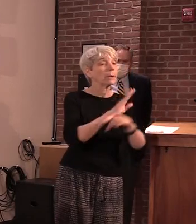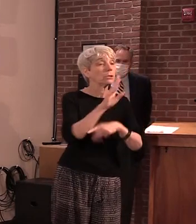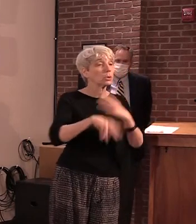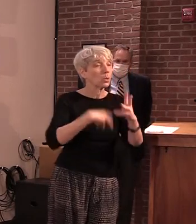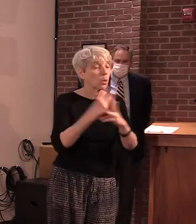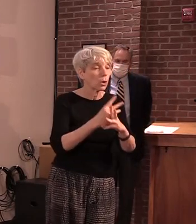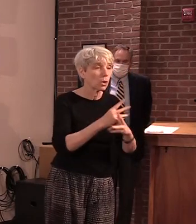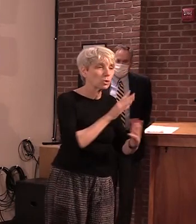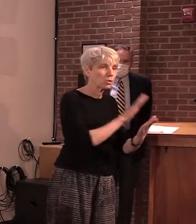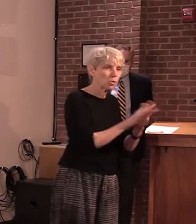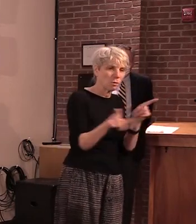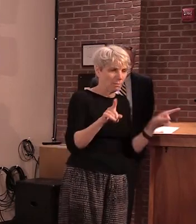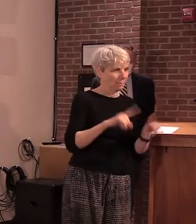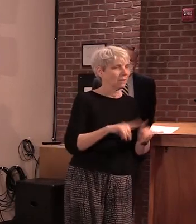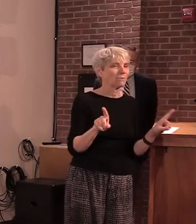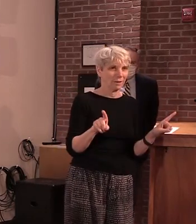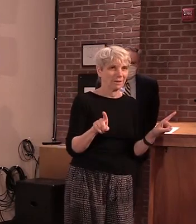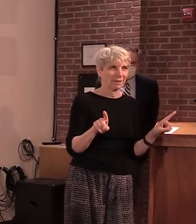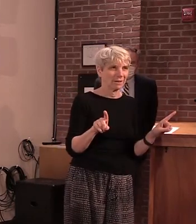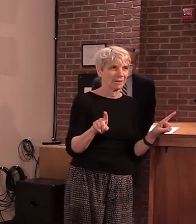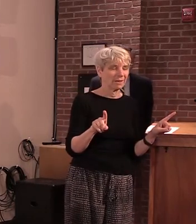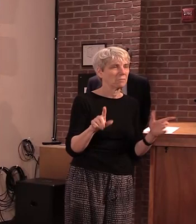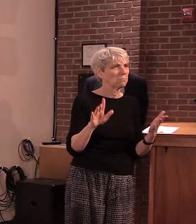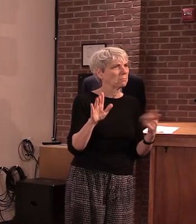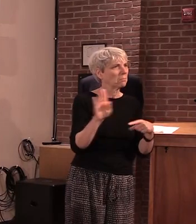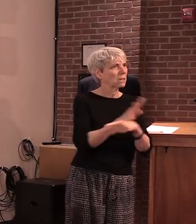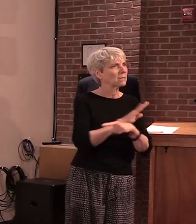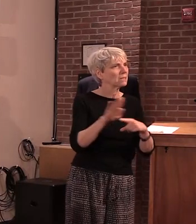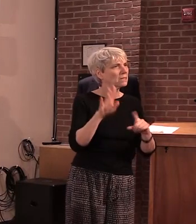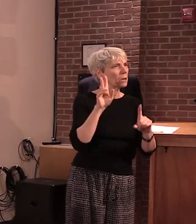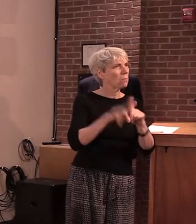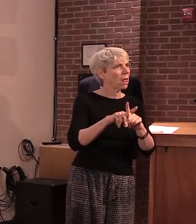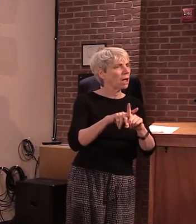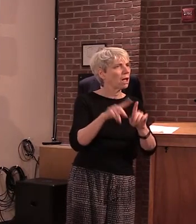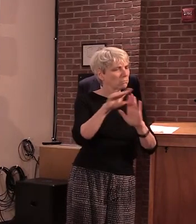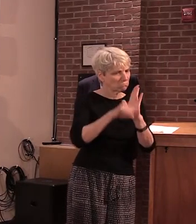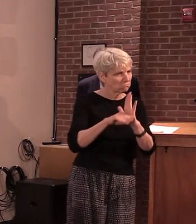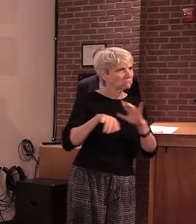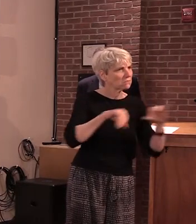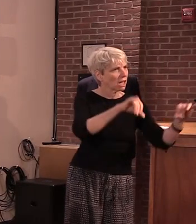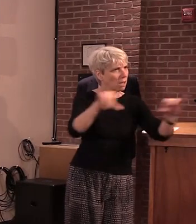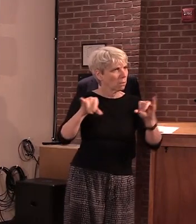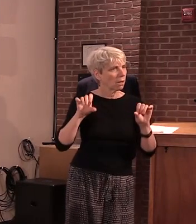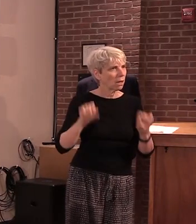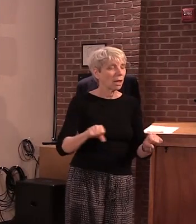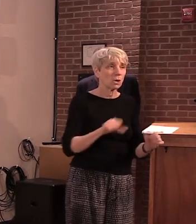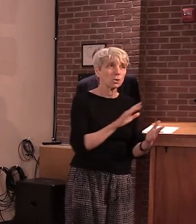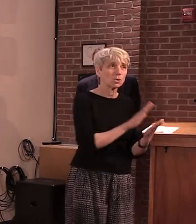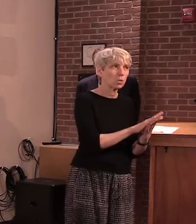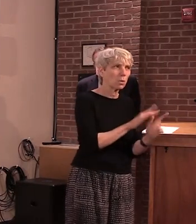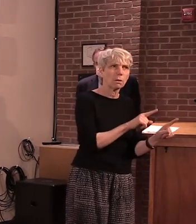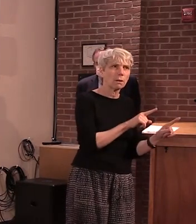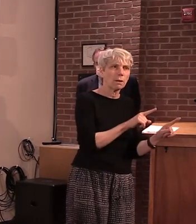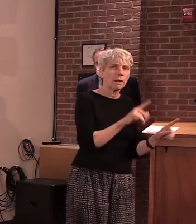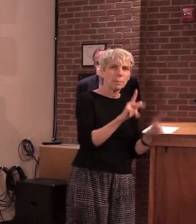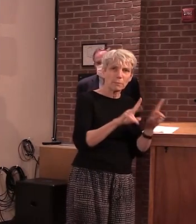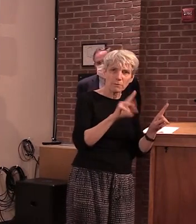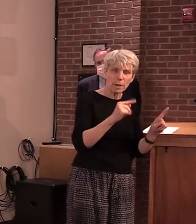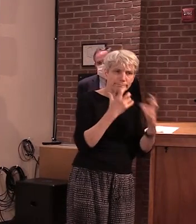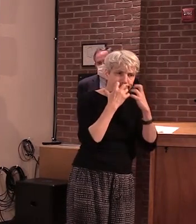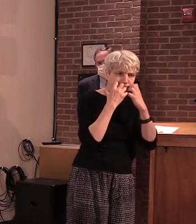having more local control and local decision making is important to Vermonters. So accepting that